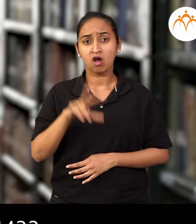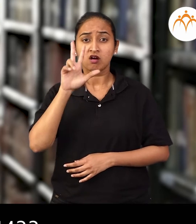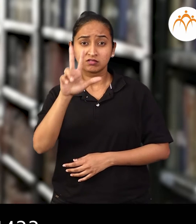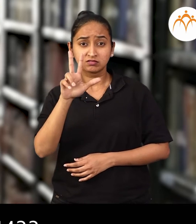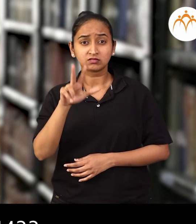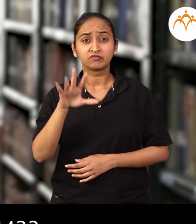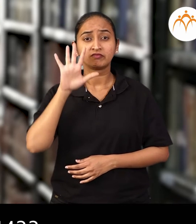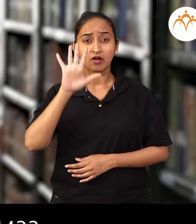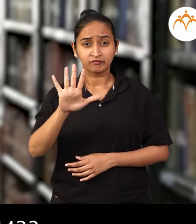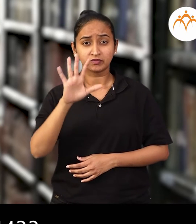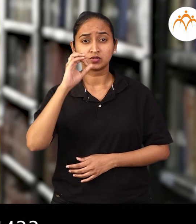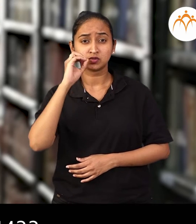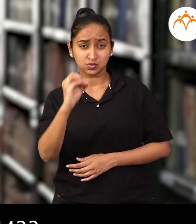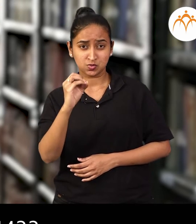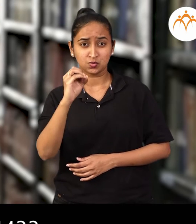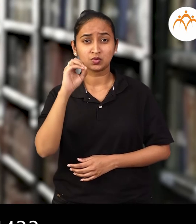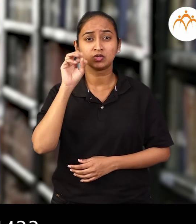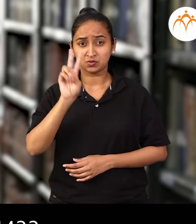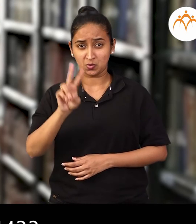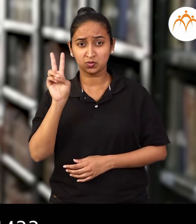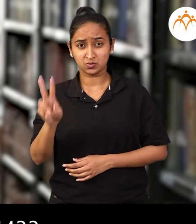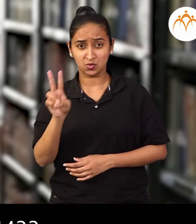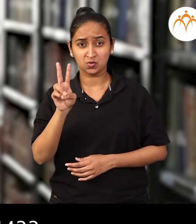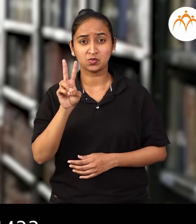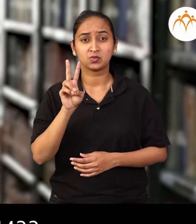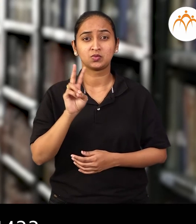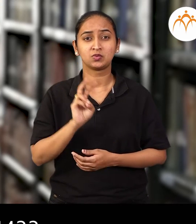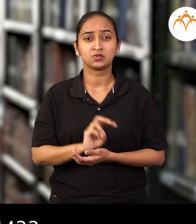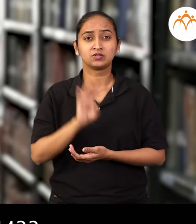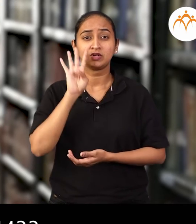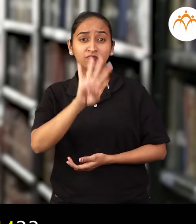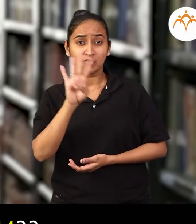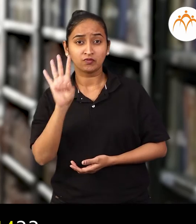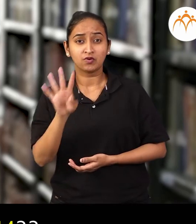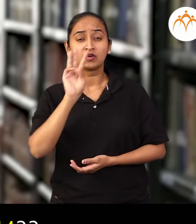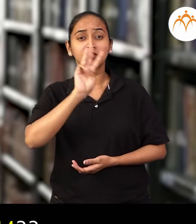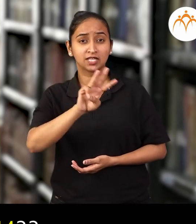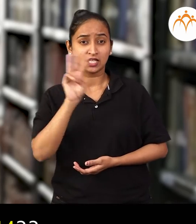-224433.